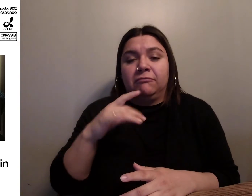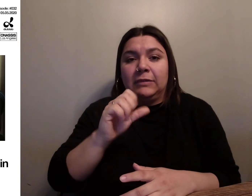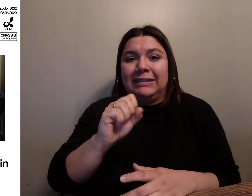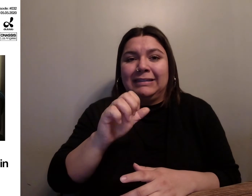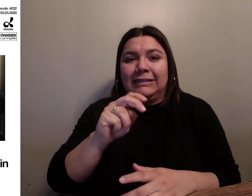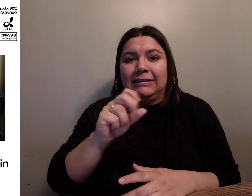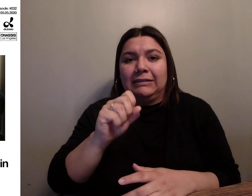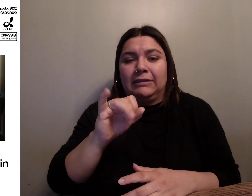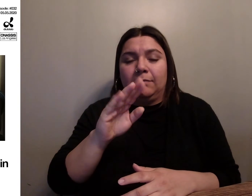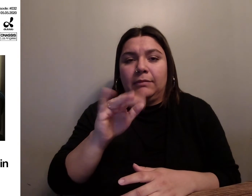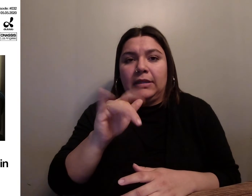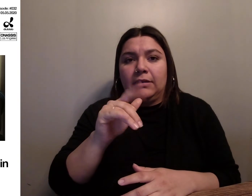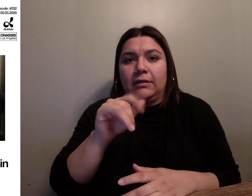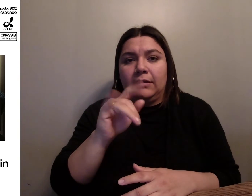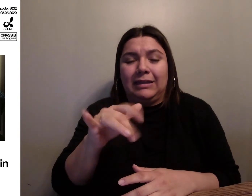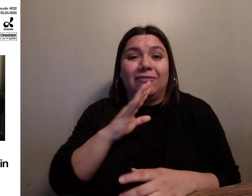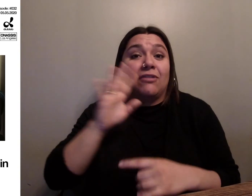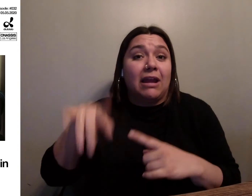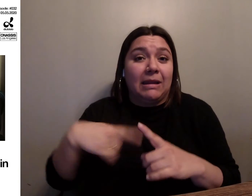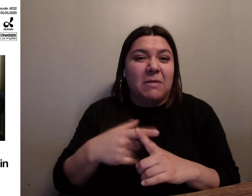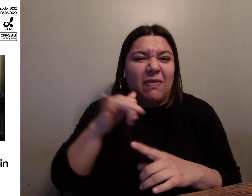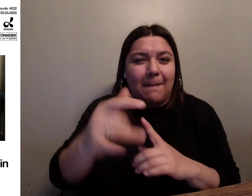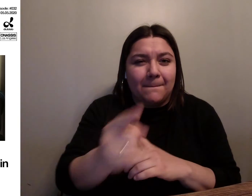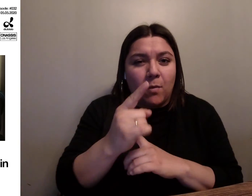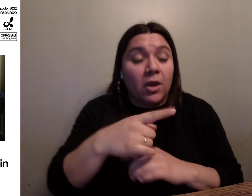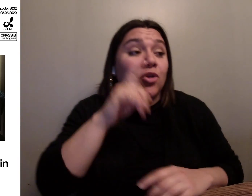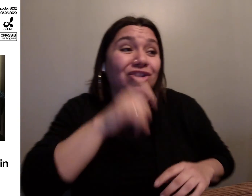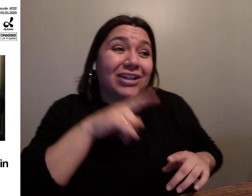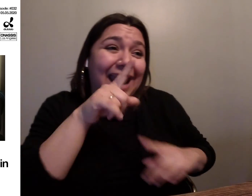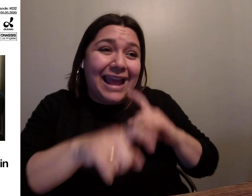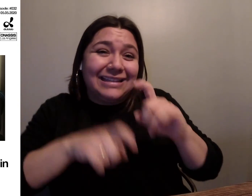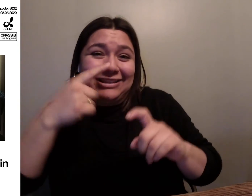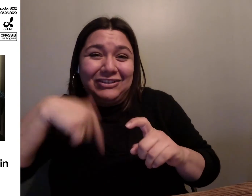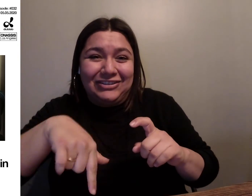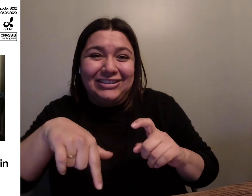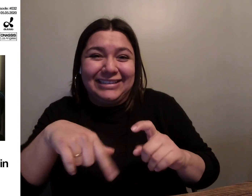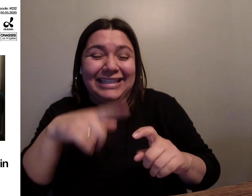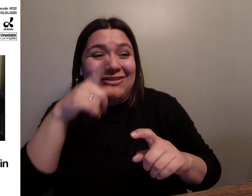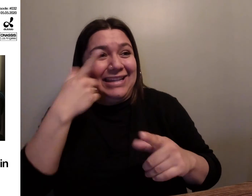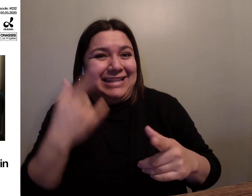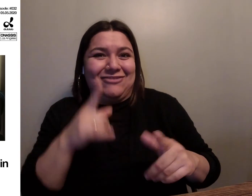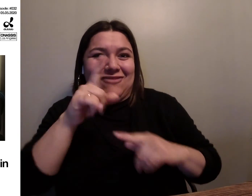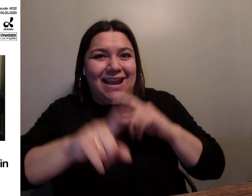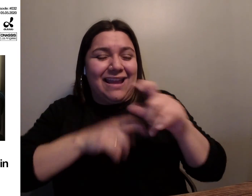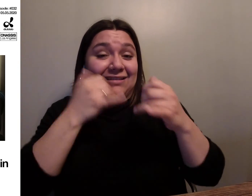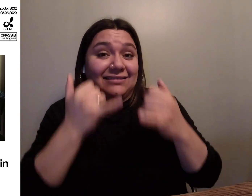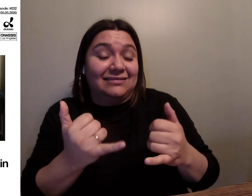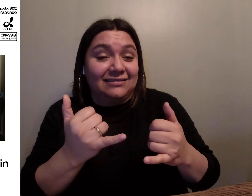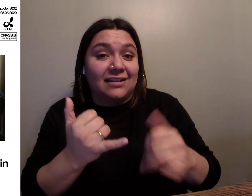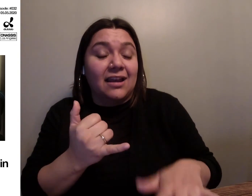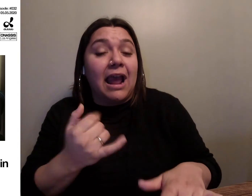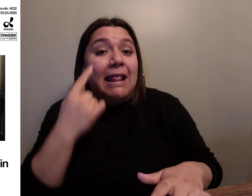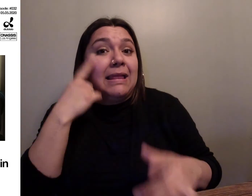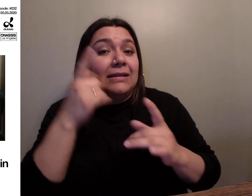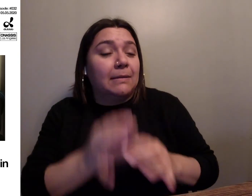to be mindful. To come back to the Zappa line, we need to be that parachute.